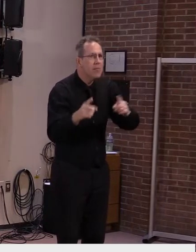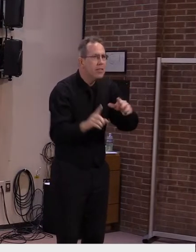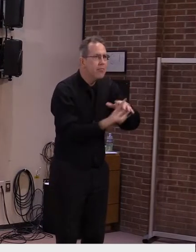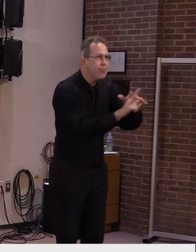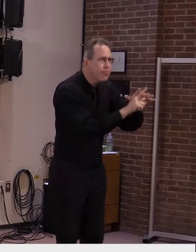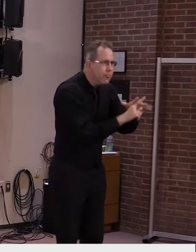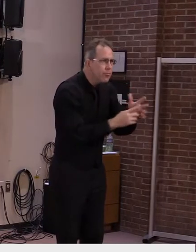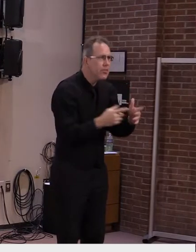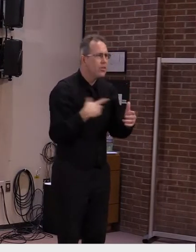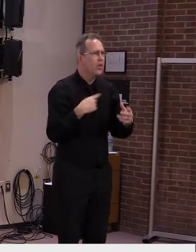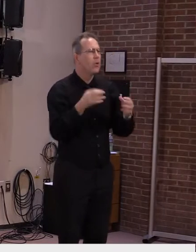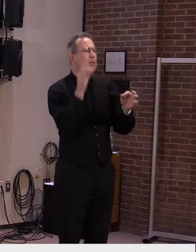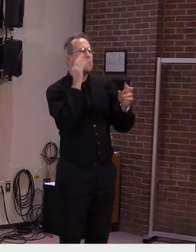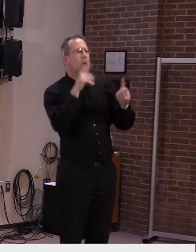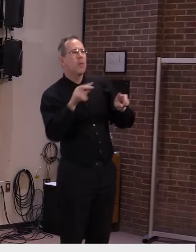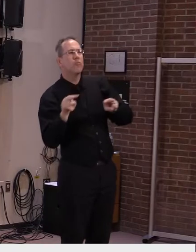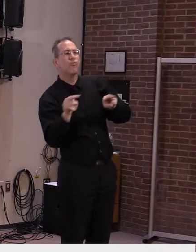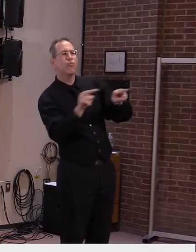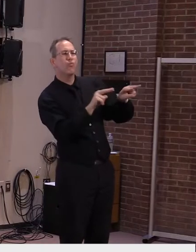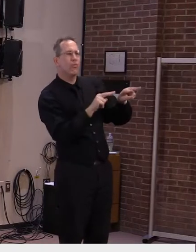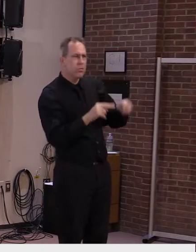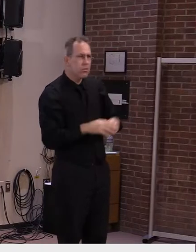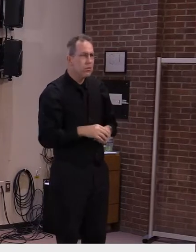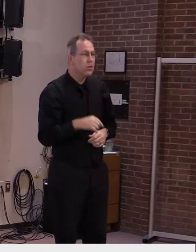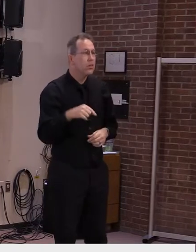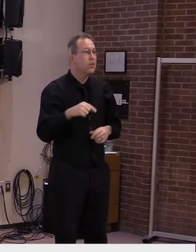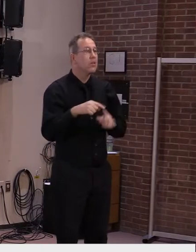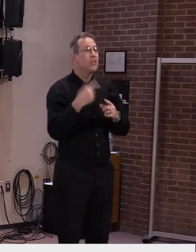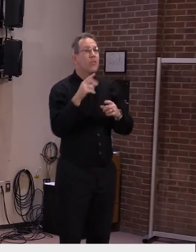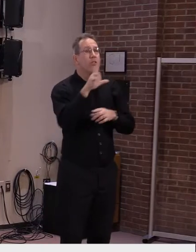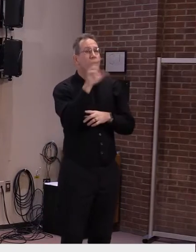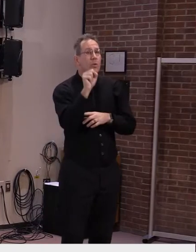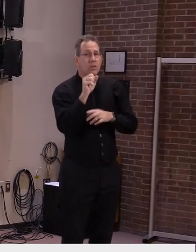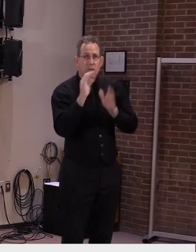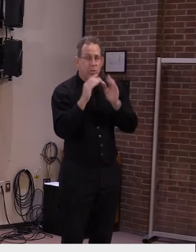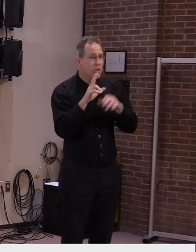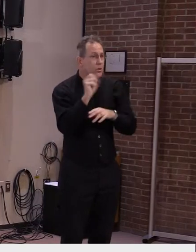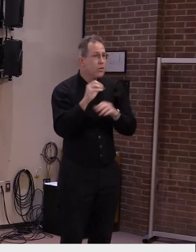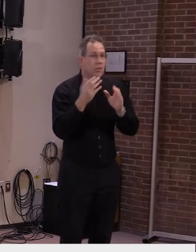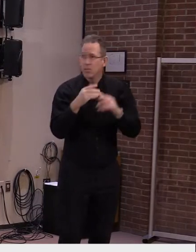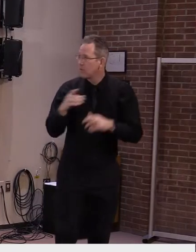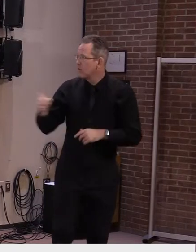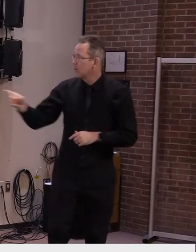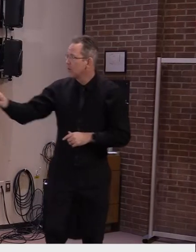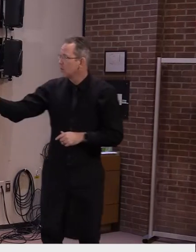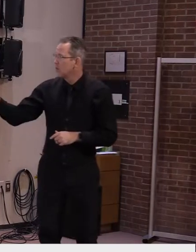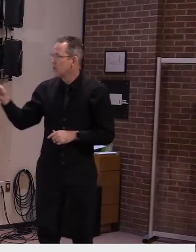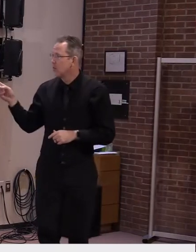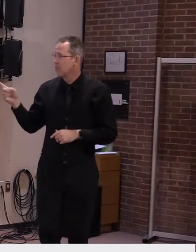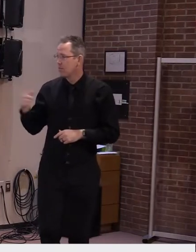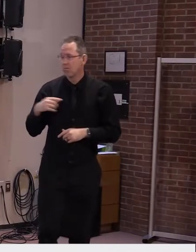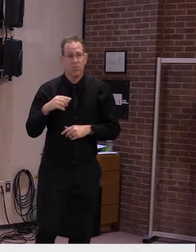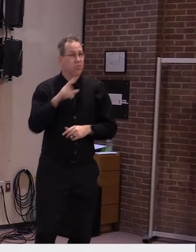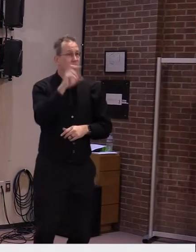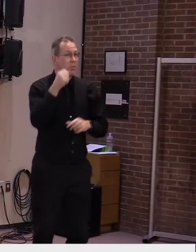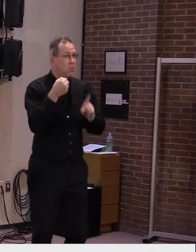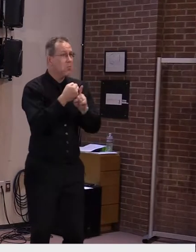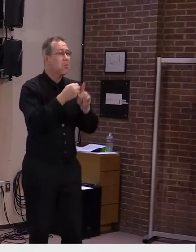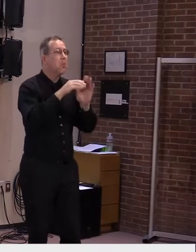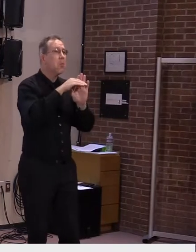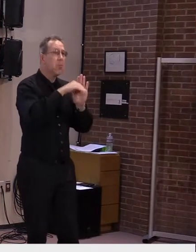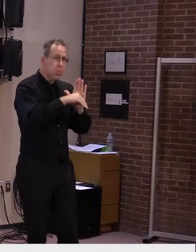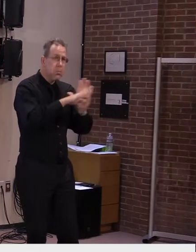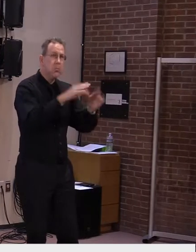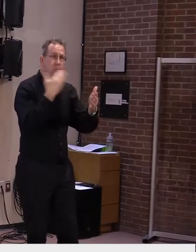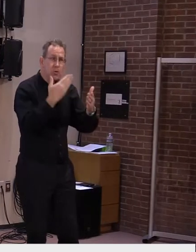cases, cases nationally, regionally, in Vermont are down. But as we'll explain a little bit here, for Vermont's cases, and the same is true